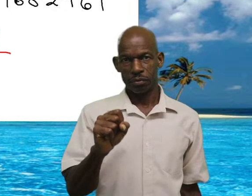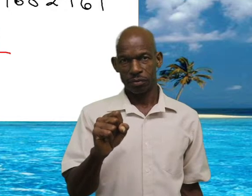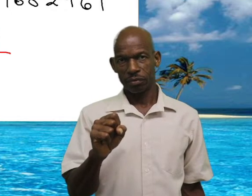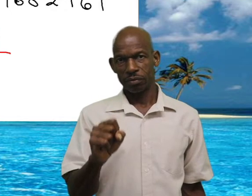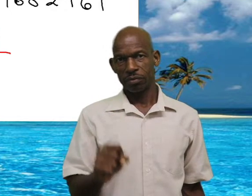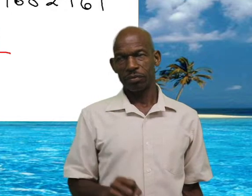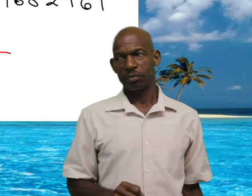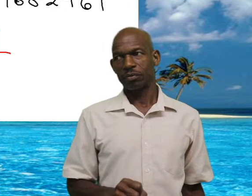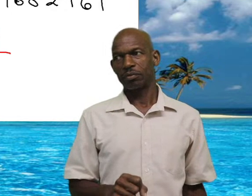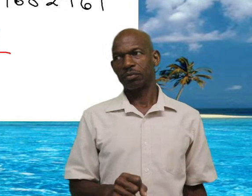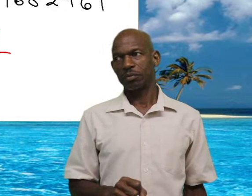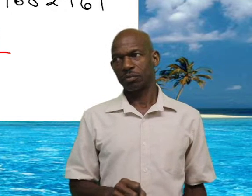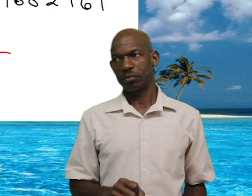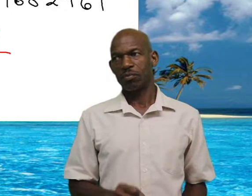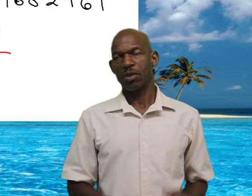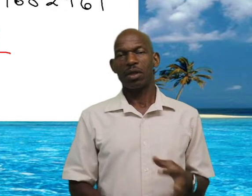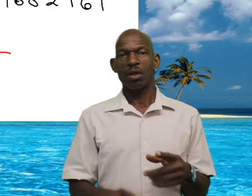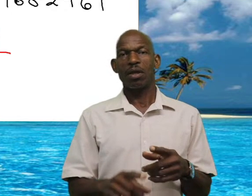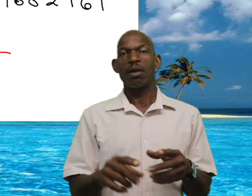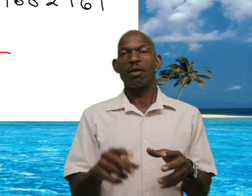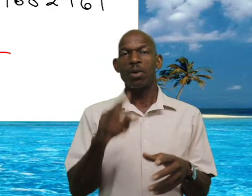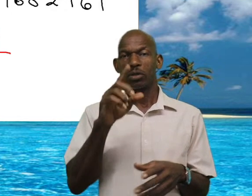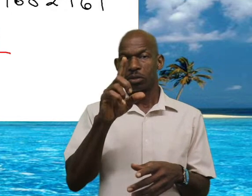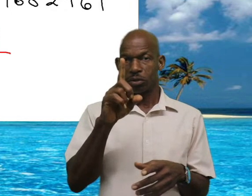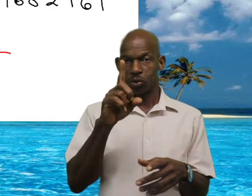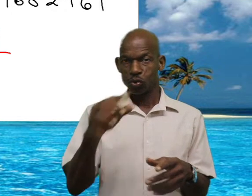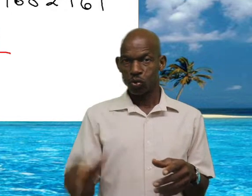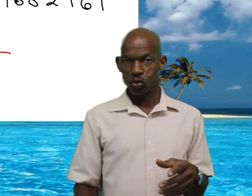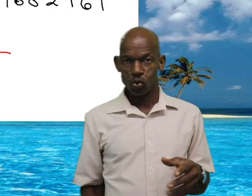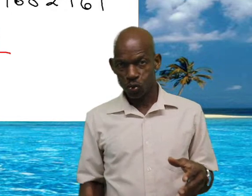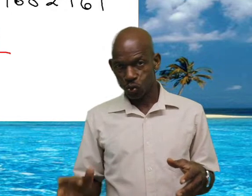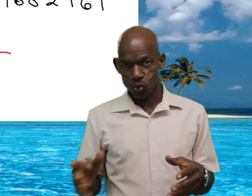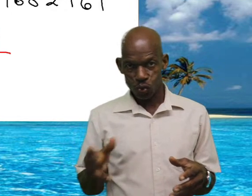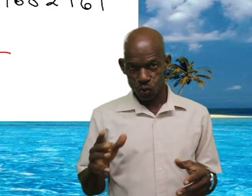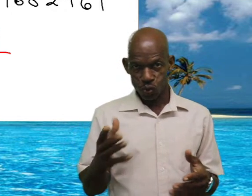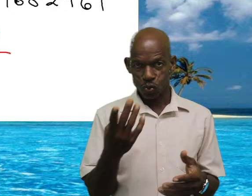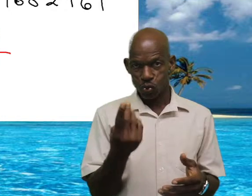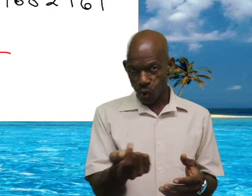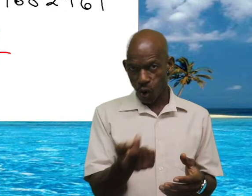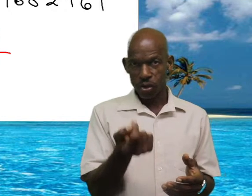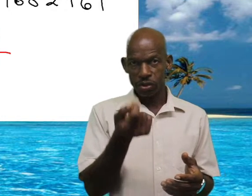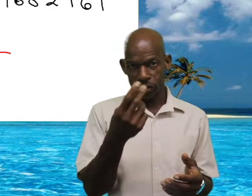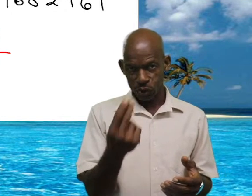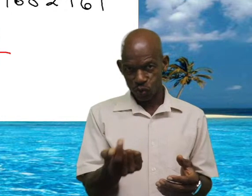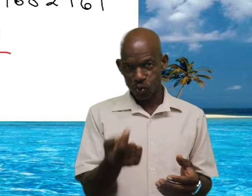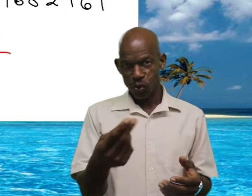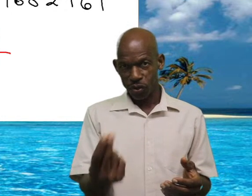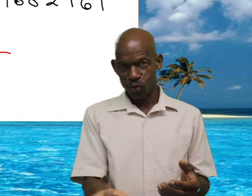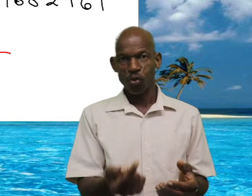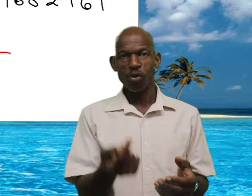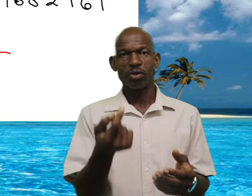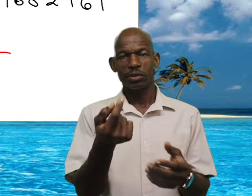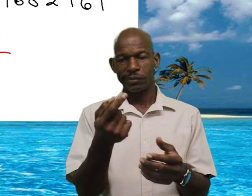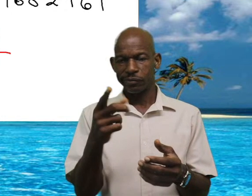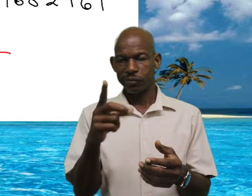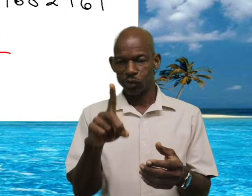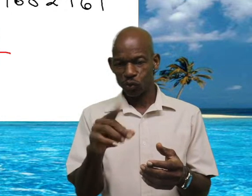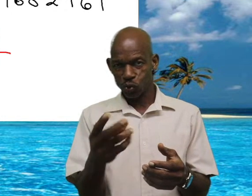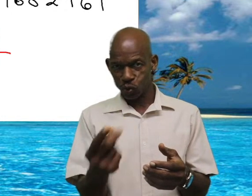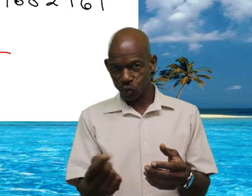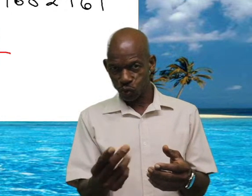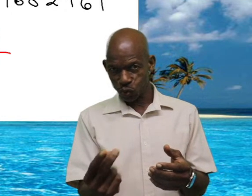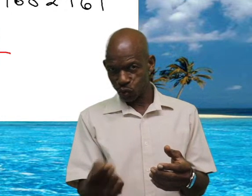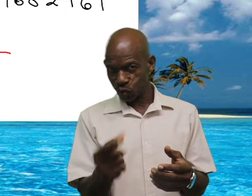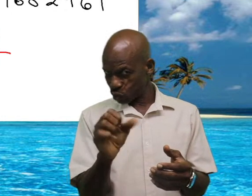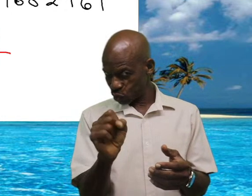plural dogs. To show possession, you put in the apostrophe, which I just highlighted here. So